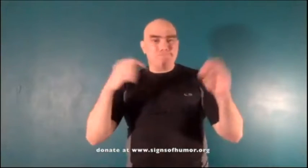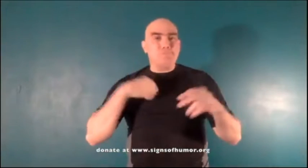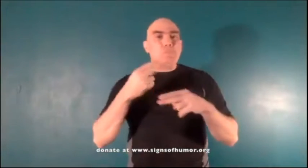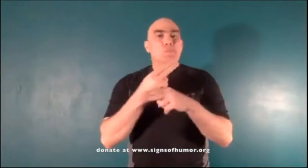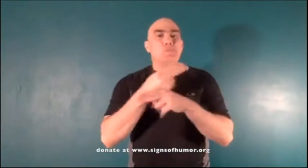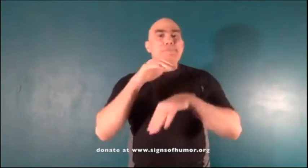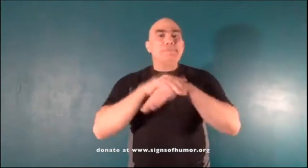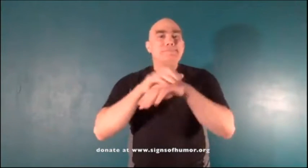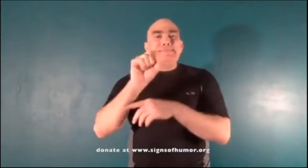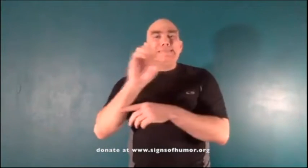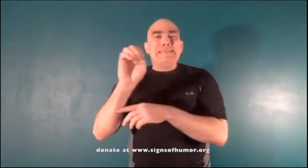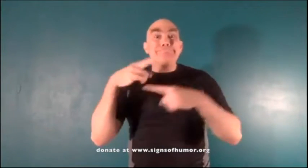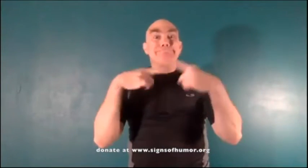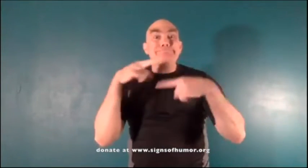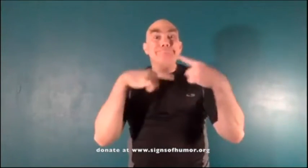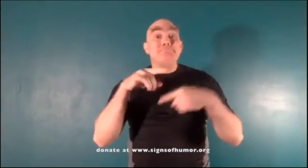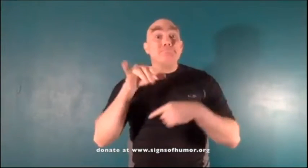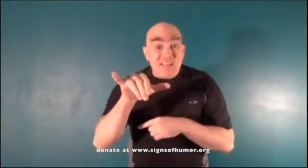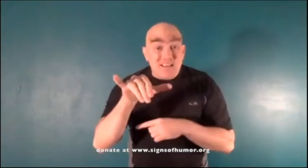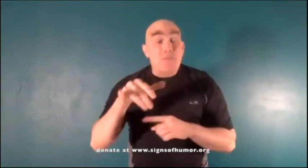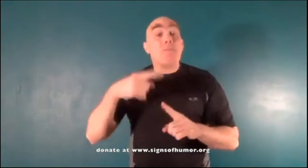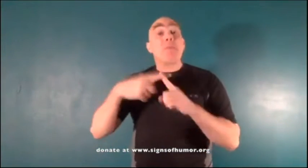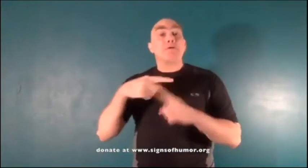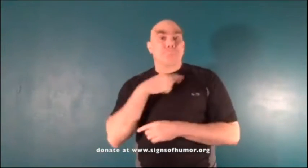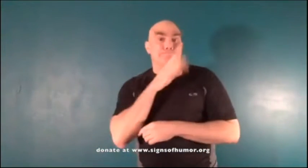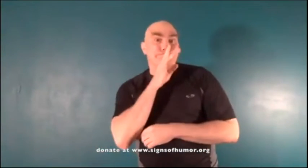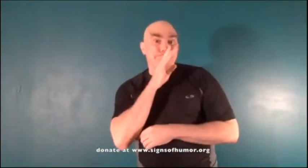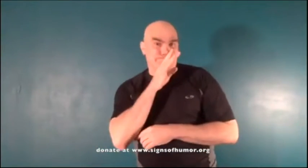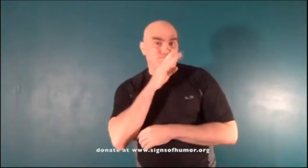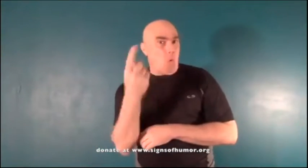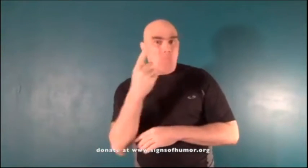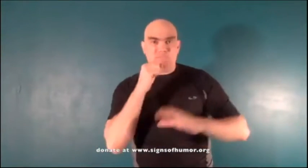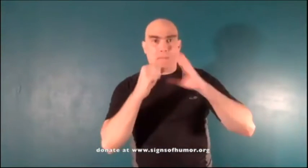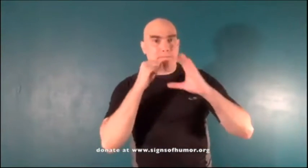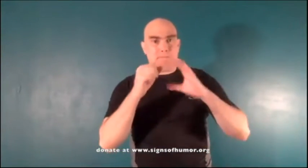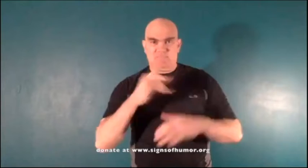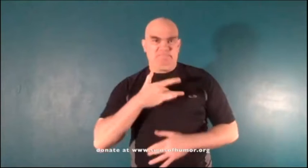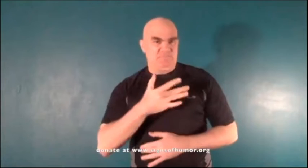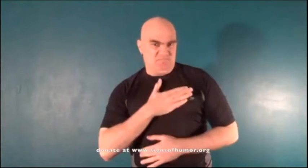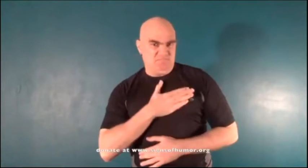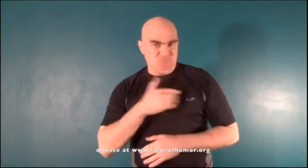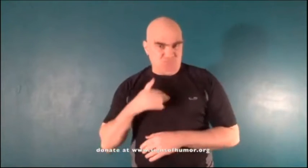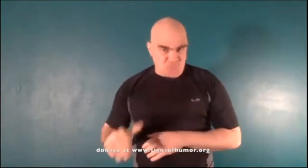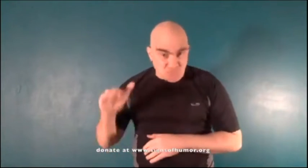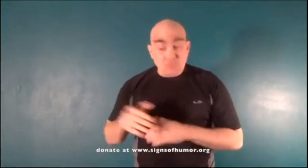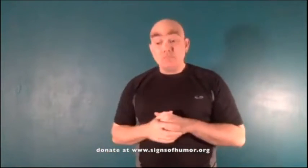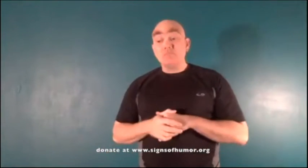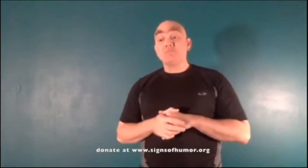So growing up, I didn't use American Sign Language. I communicated in sign, but I also